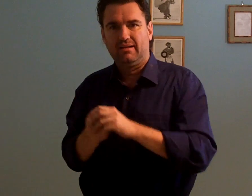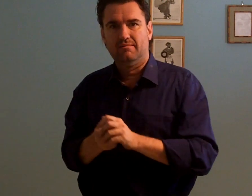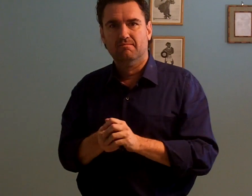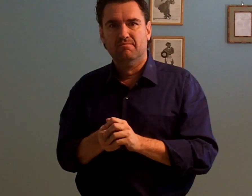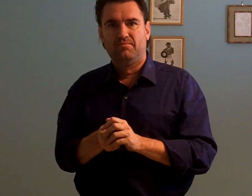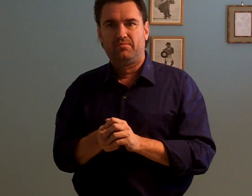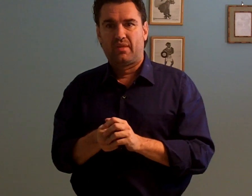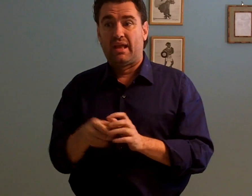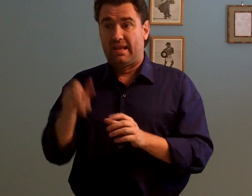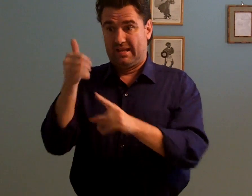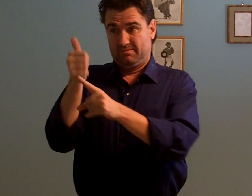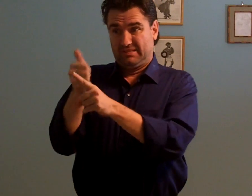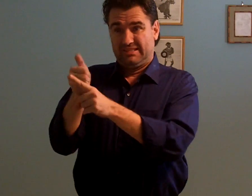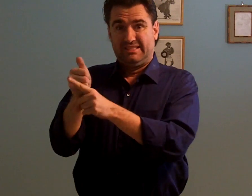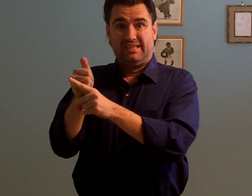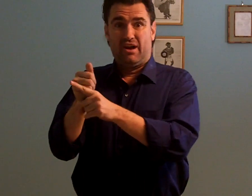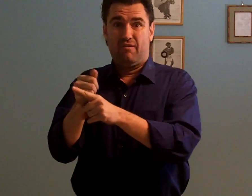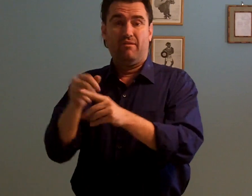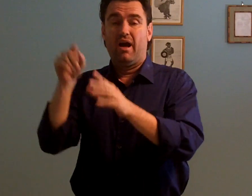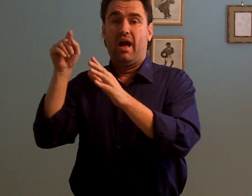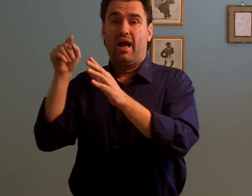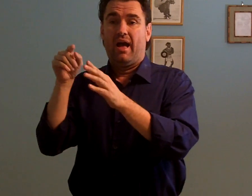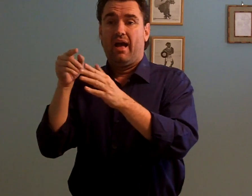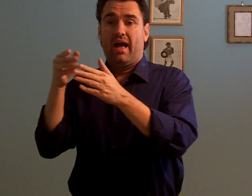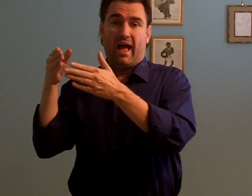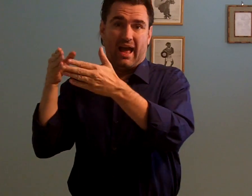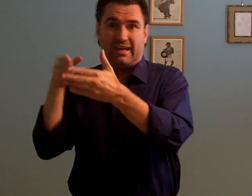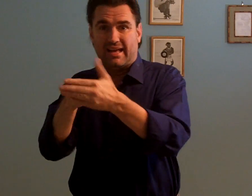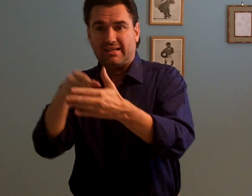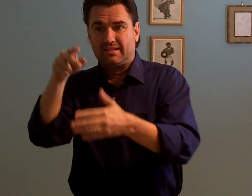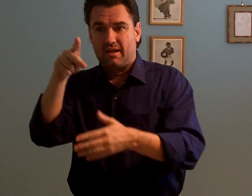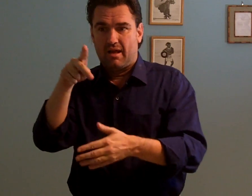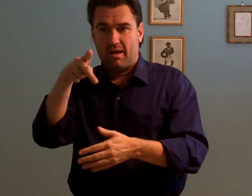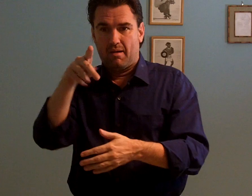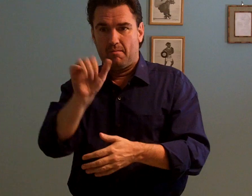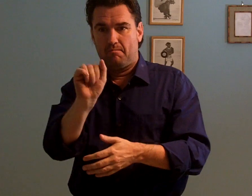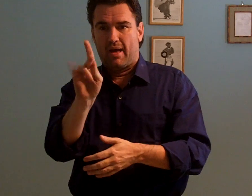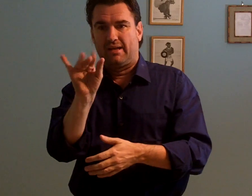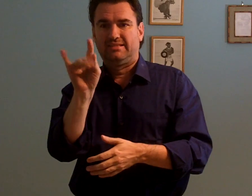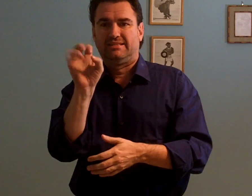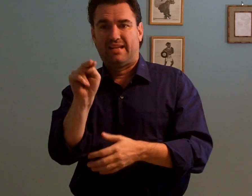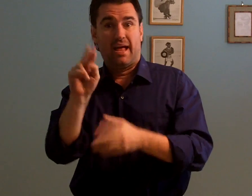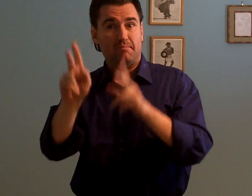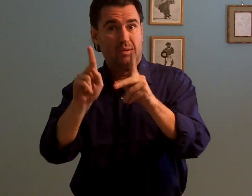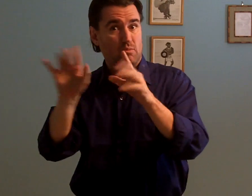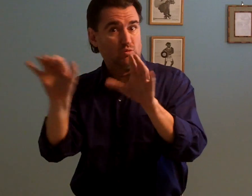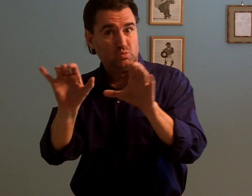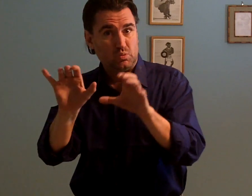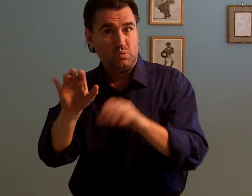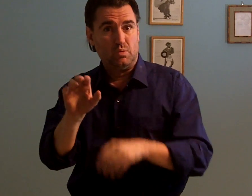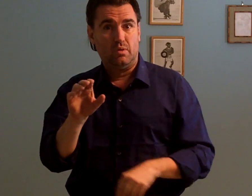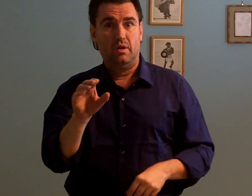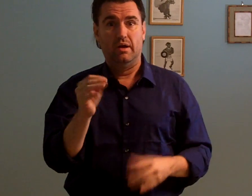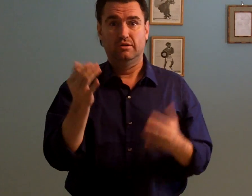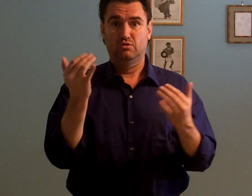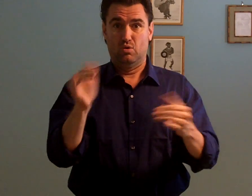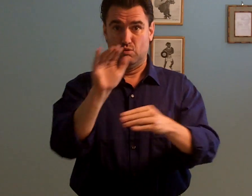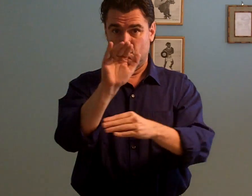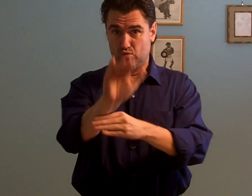the Pakistani people. Tonight, I called President Zardari, and my team has also spoken with their Pakistani